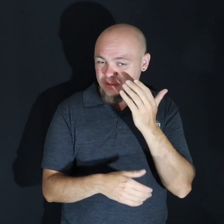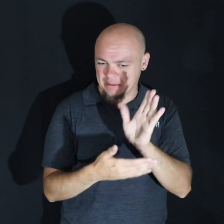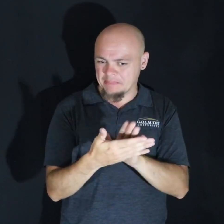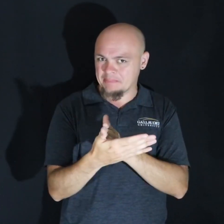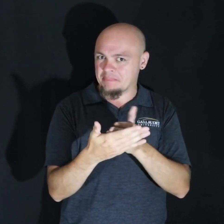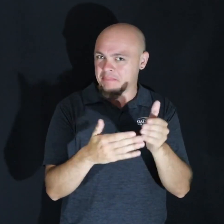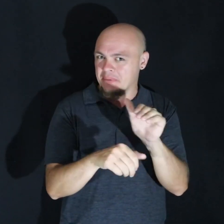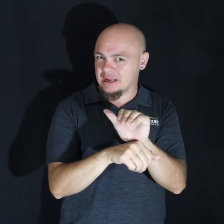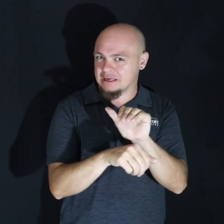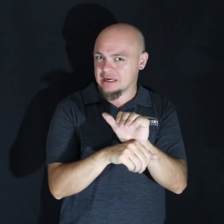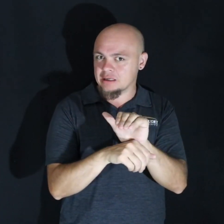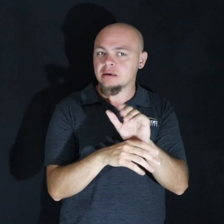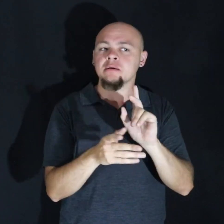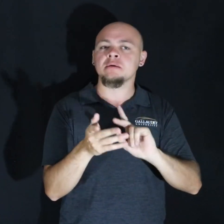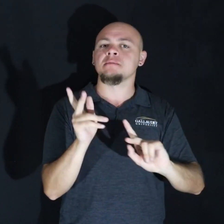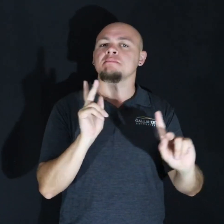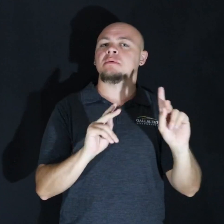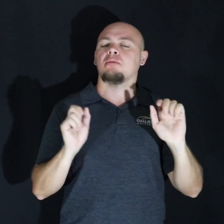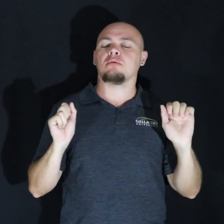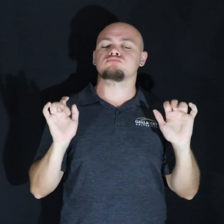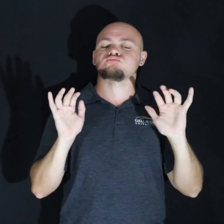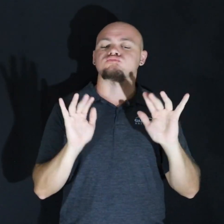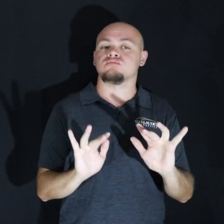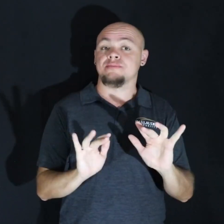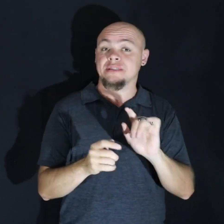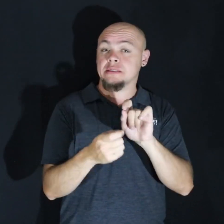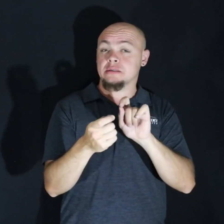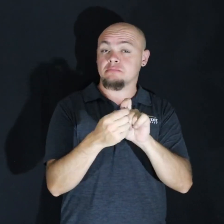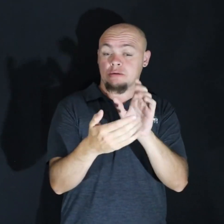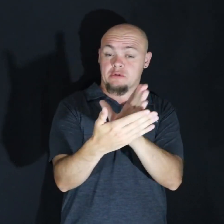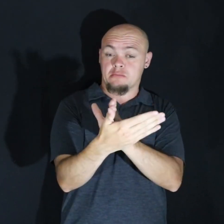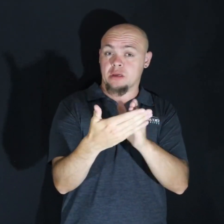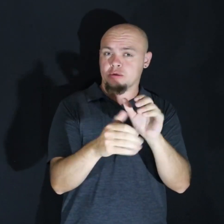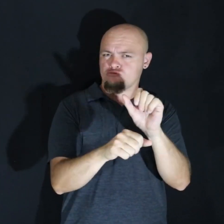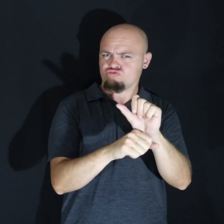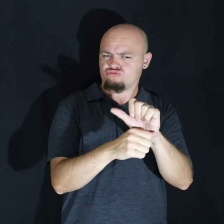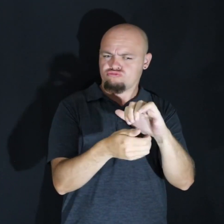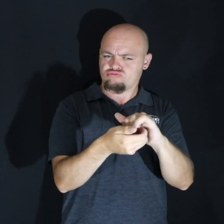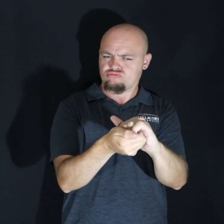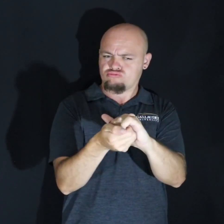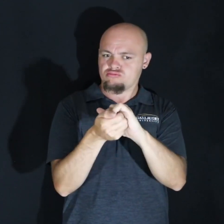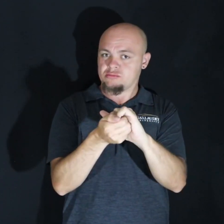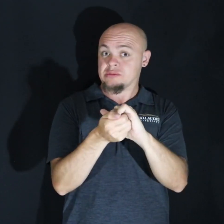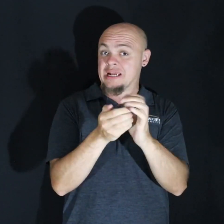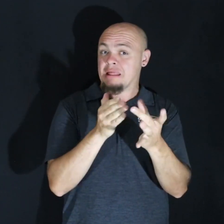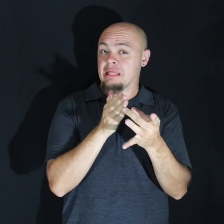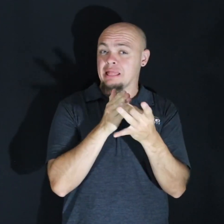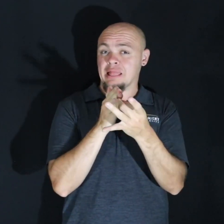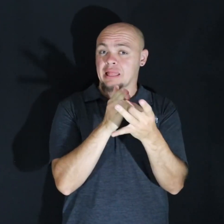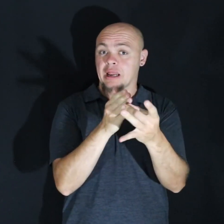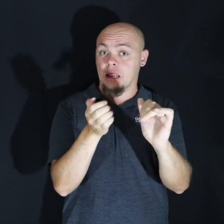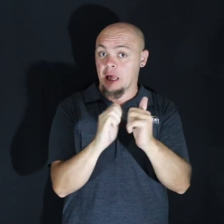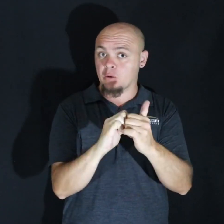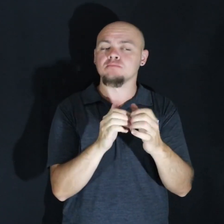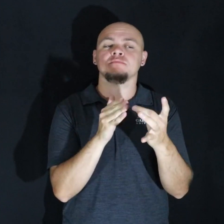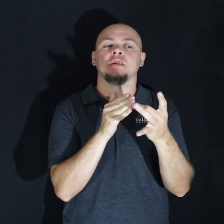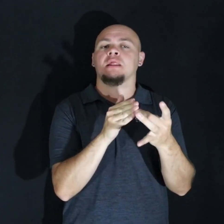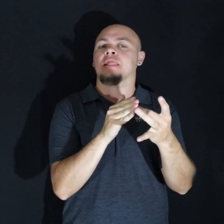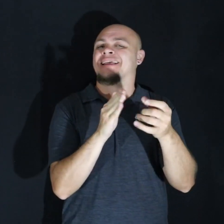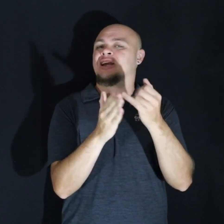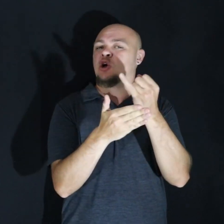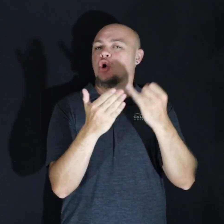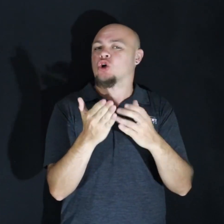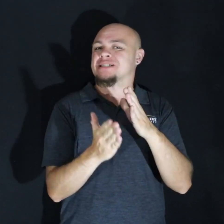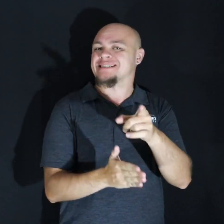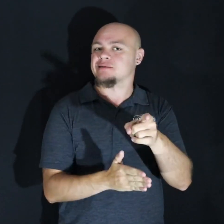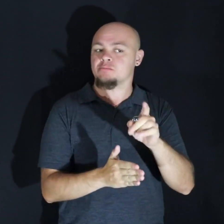night, painters come together to work on a specific painting, and they're led in a general direction by the lead artist, but they